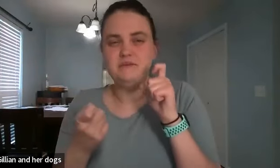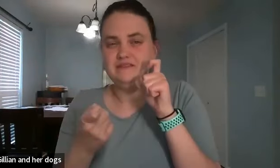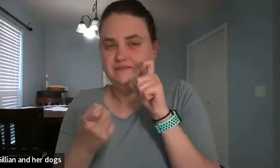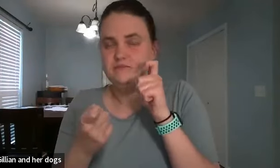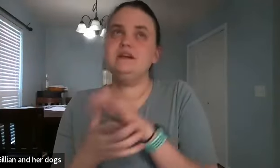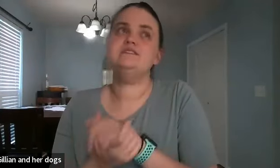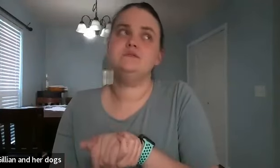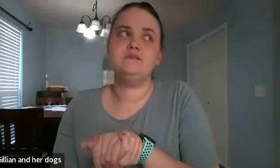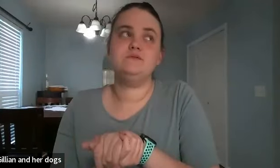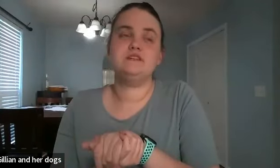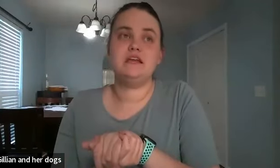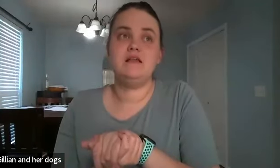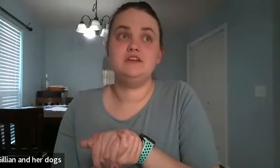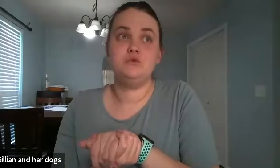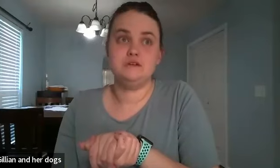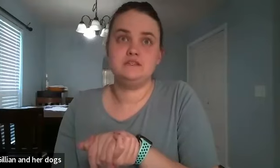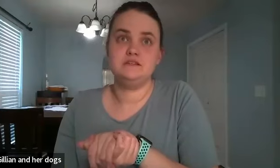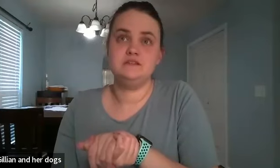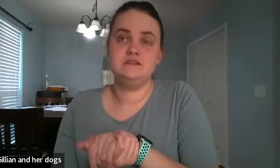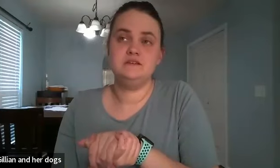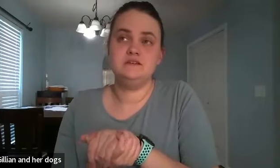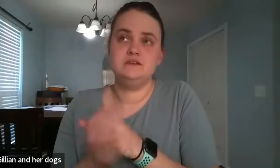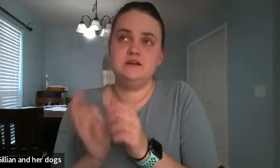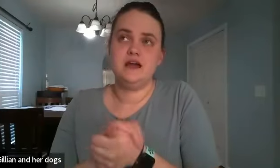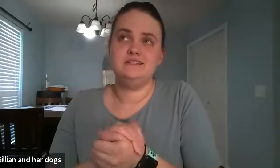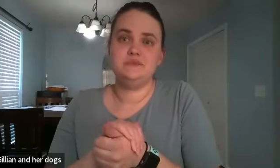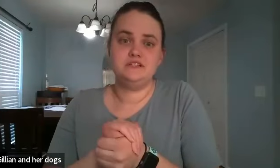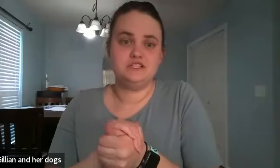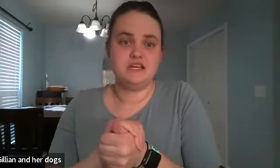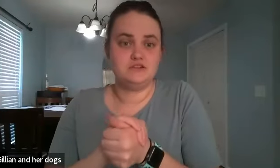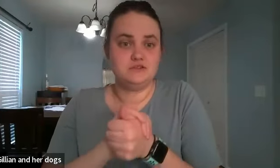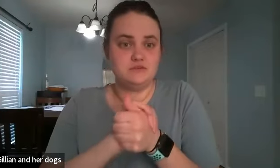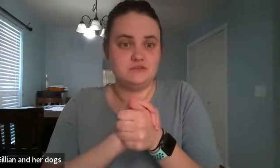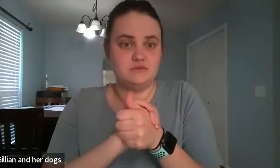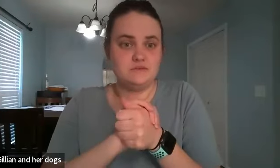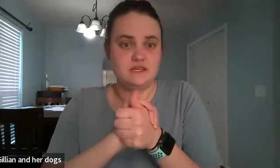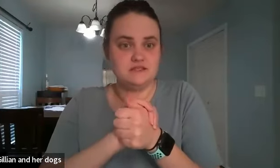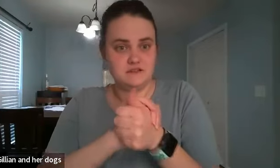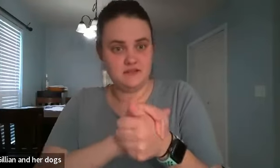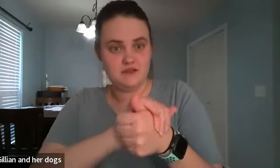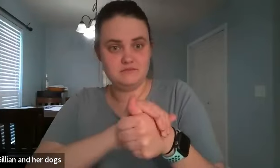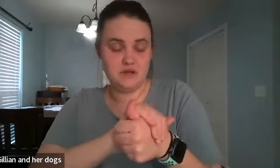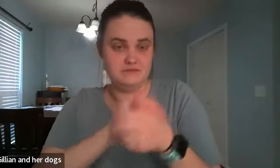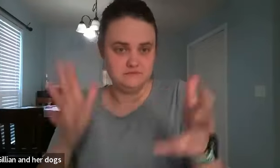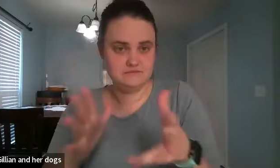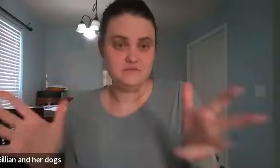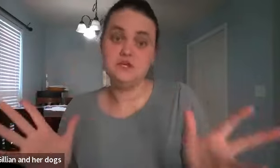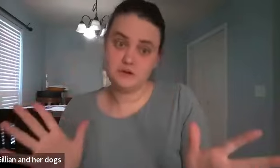be, well, I guess you would if you were saying I like tortoises. I typically just say all turtles when I'm saying stuff like that. But you know what I